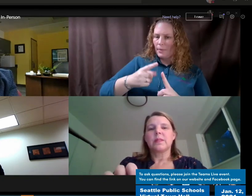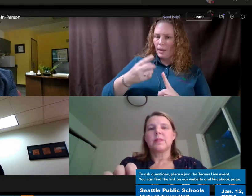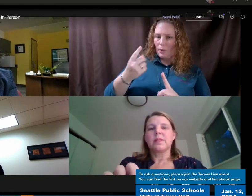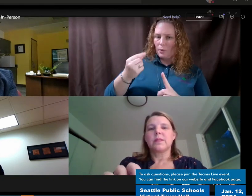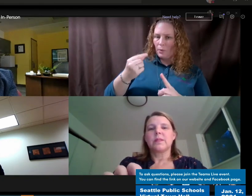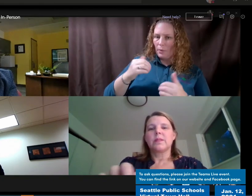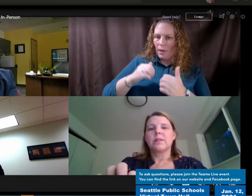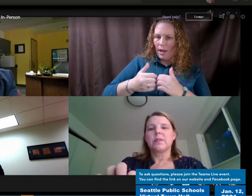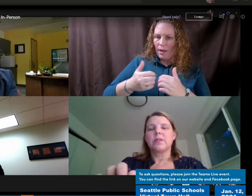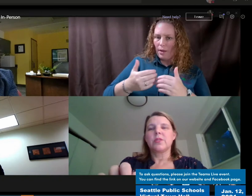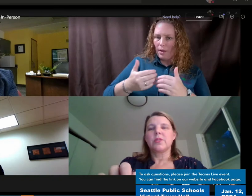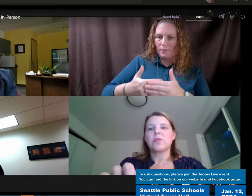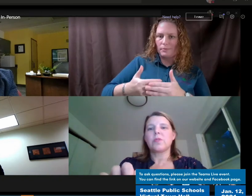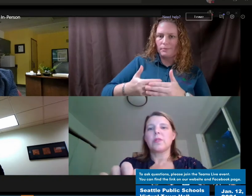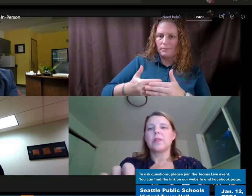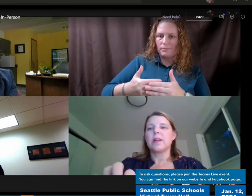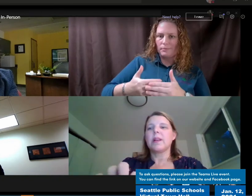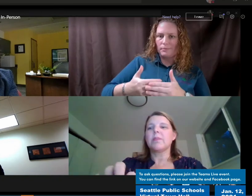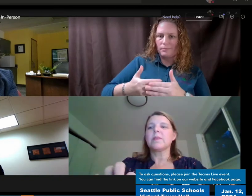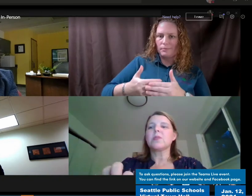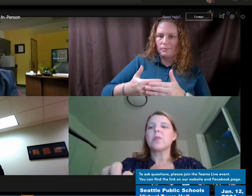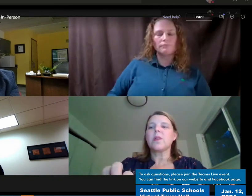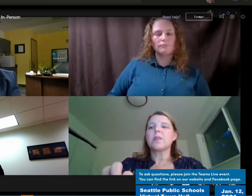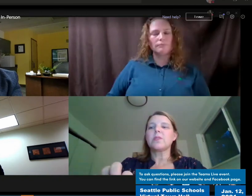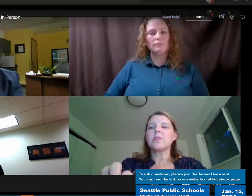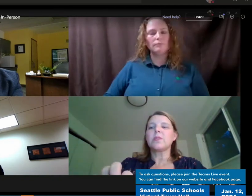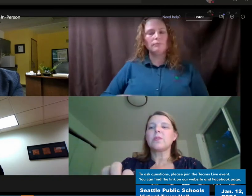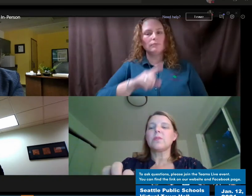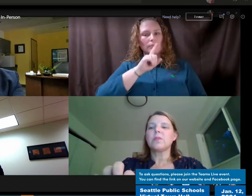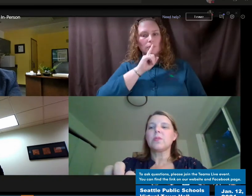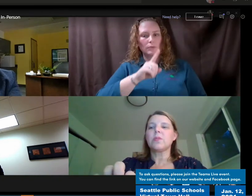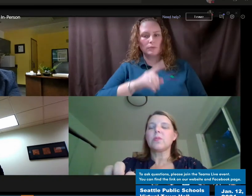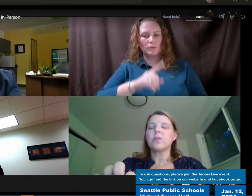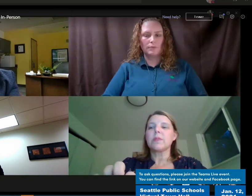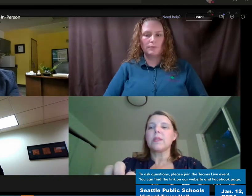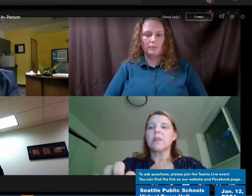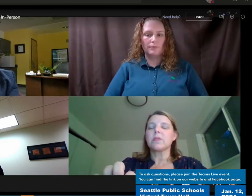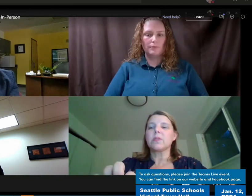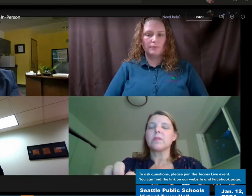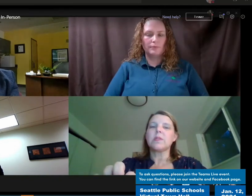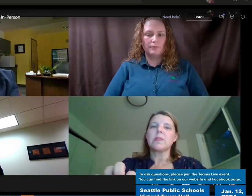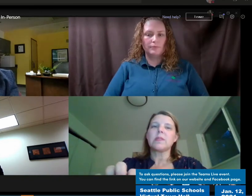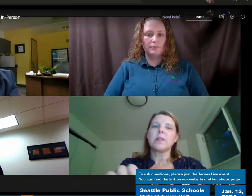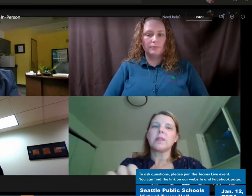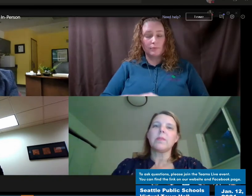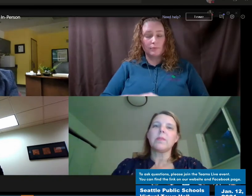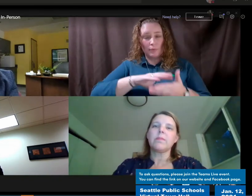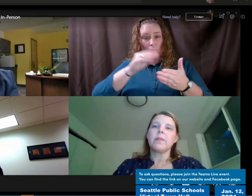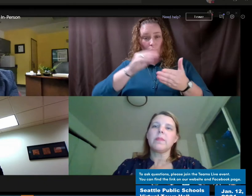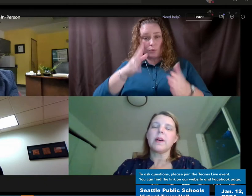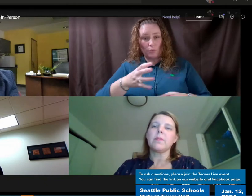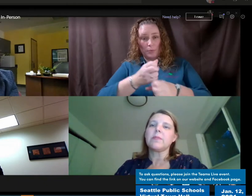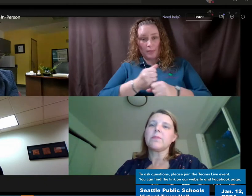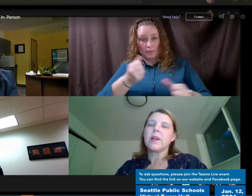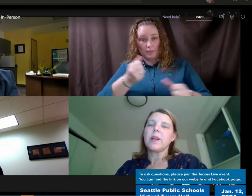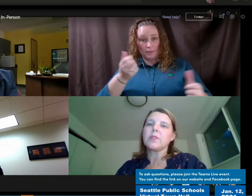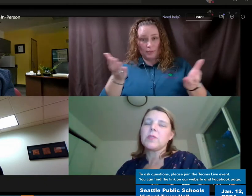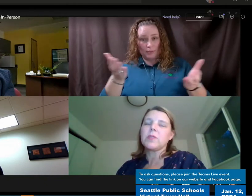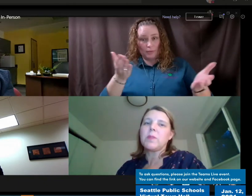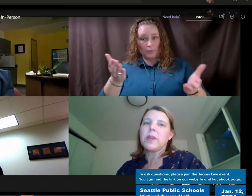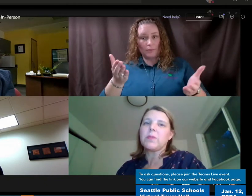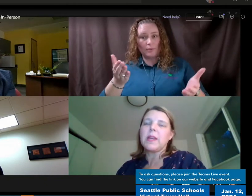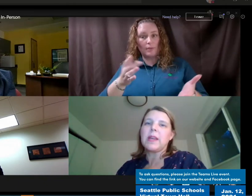in-person. Sure. So our students who are receiving services in the medically fragile